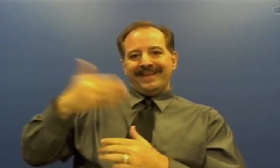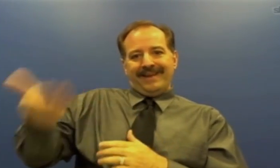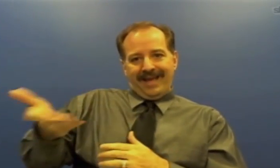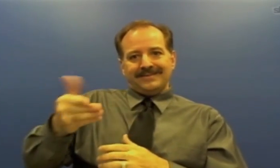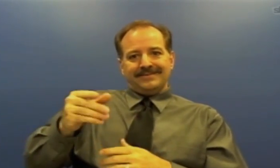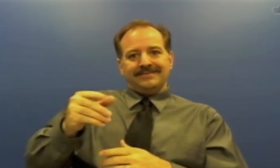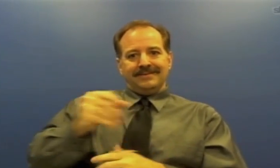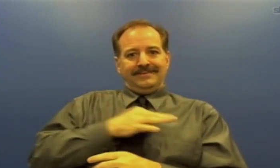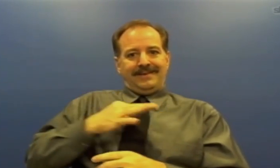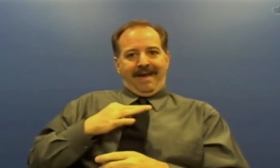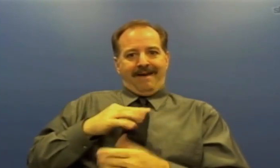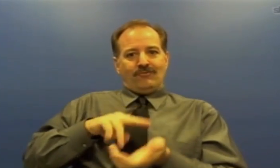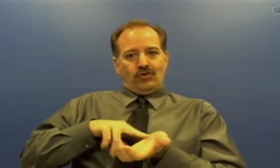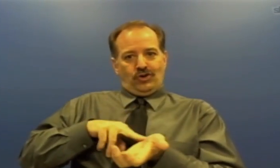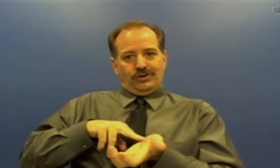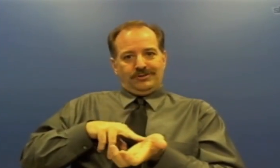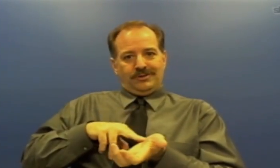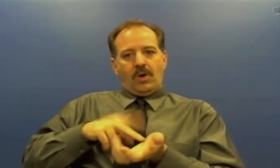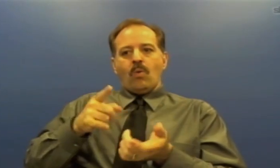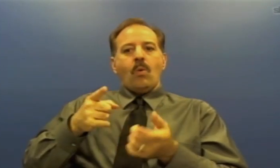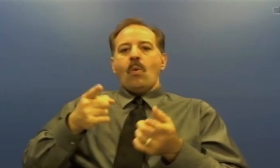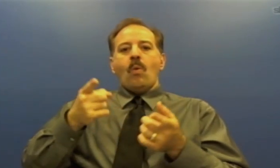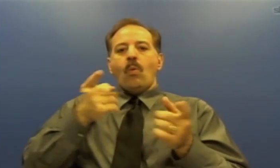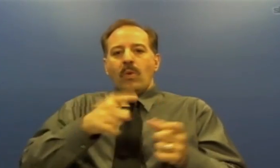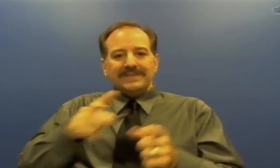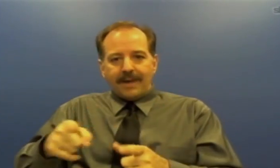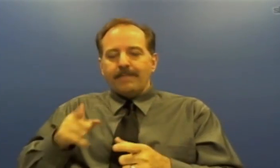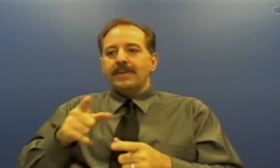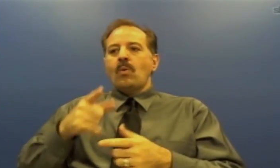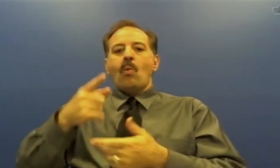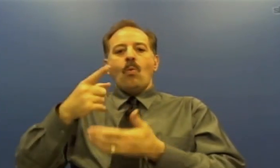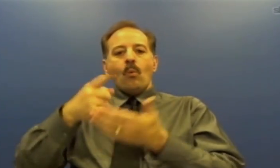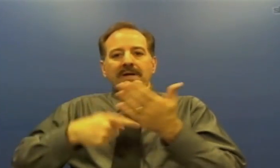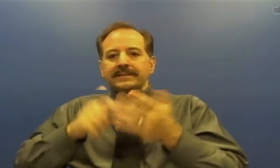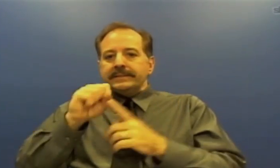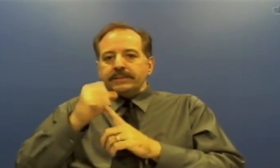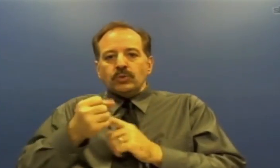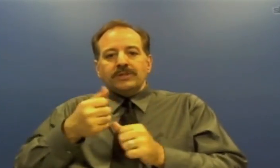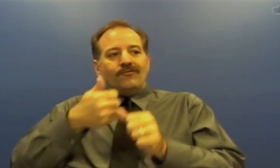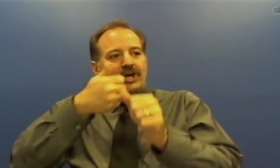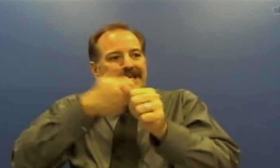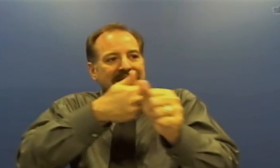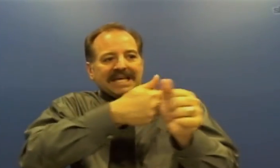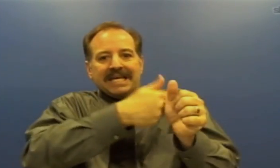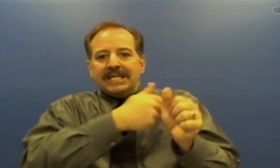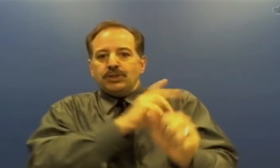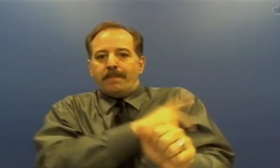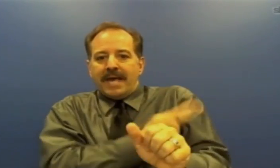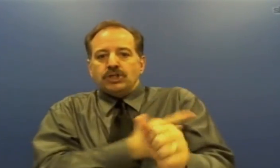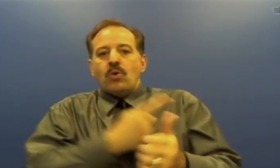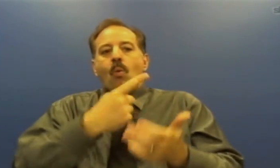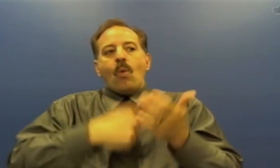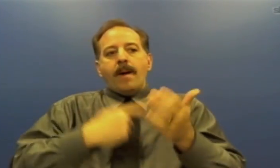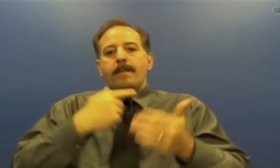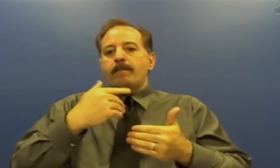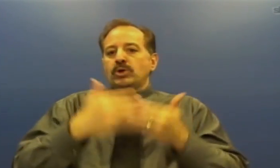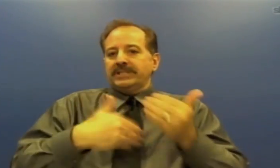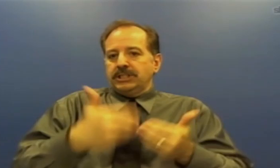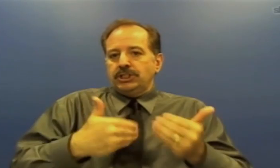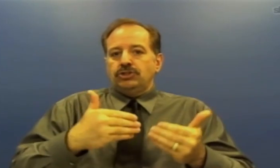will report to the nurse who's taking over the shift what's transpired during their shift. And they'll update them on